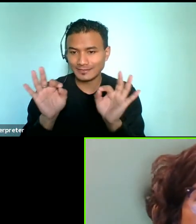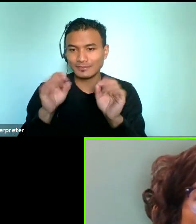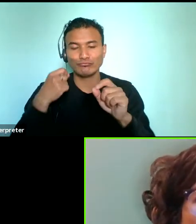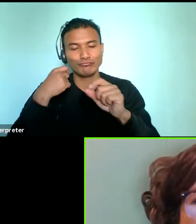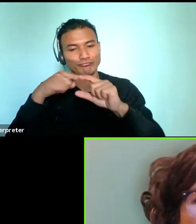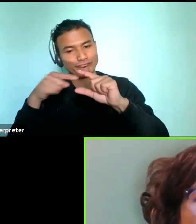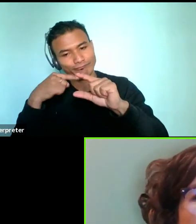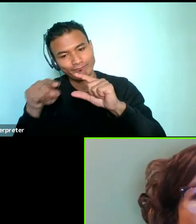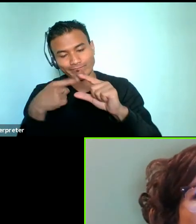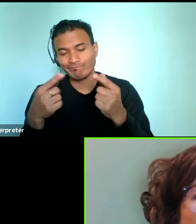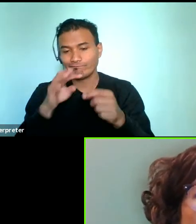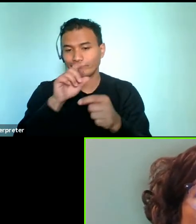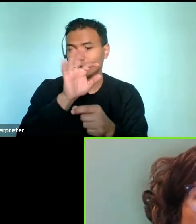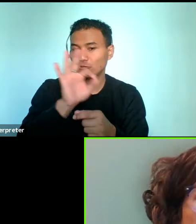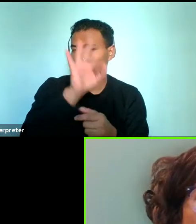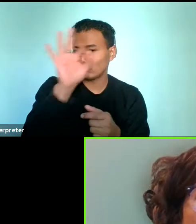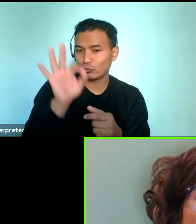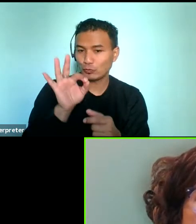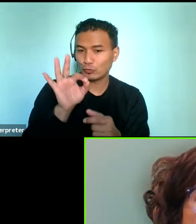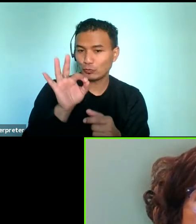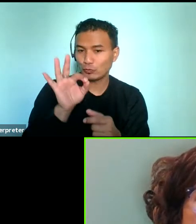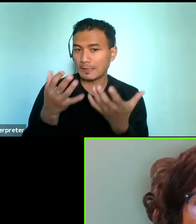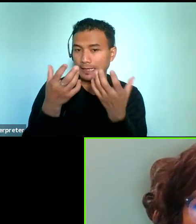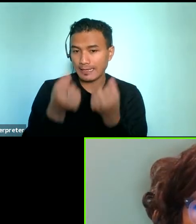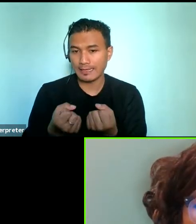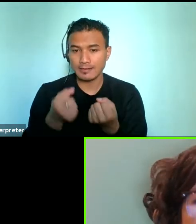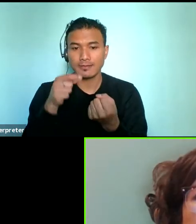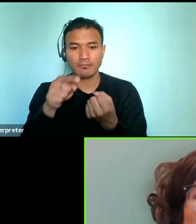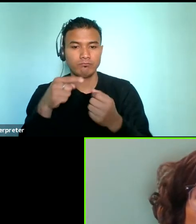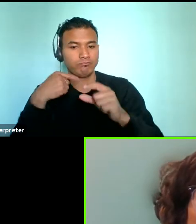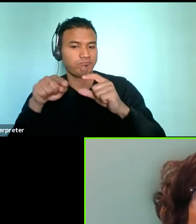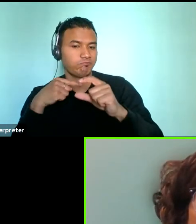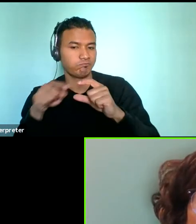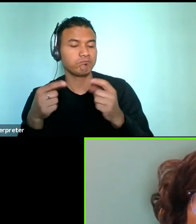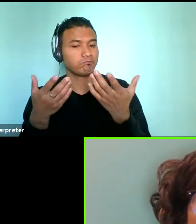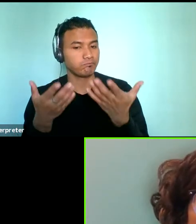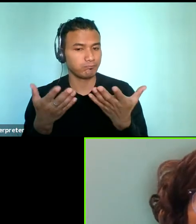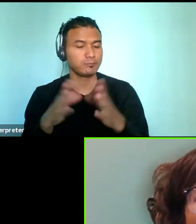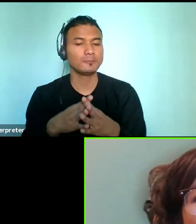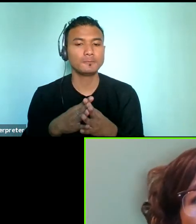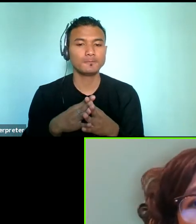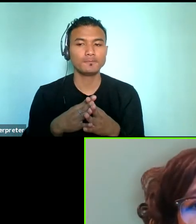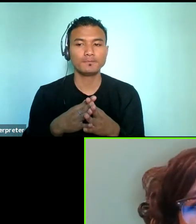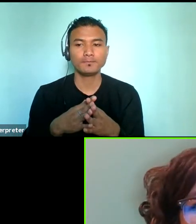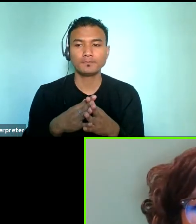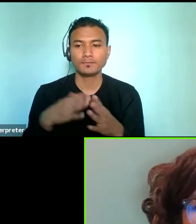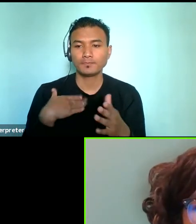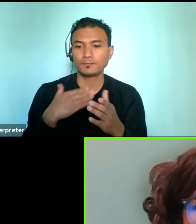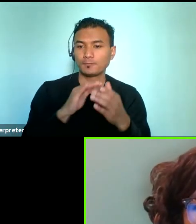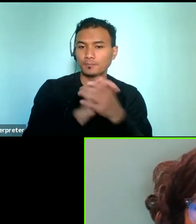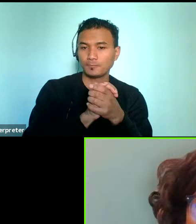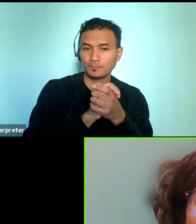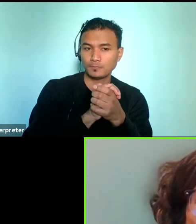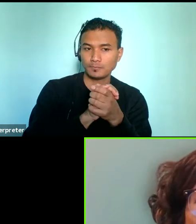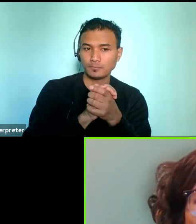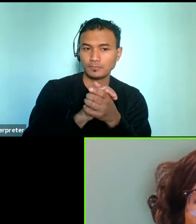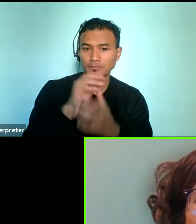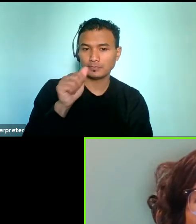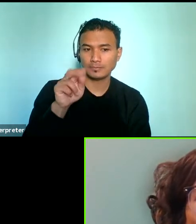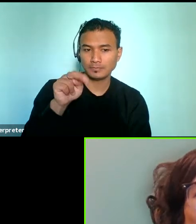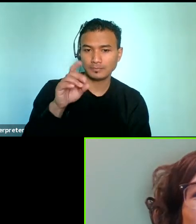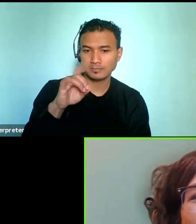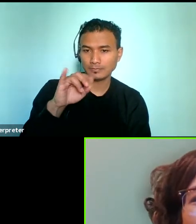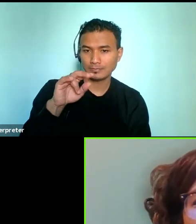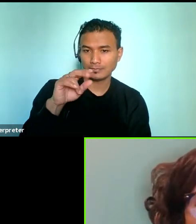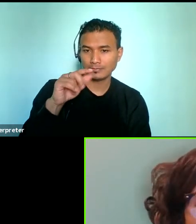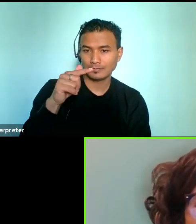any question, any thought that you want to discuss further. my colleagues, Andita, that you perfectly